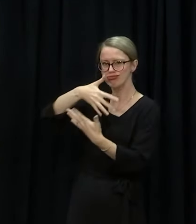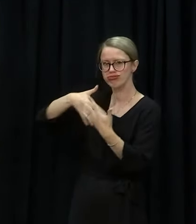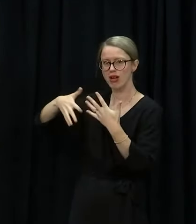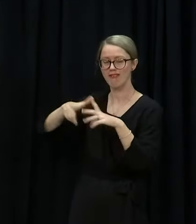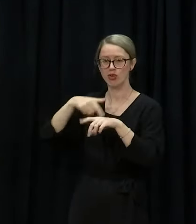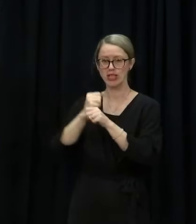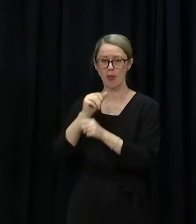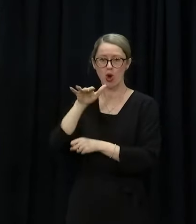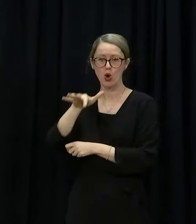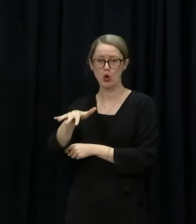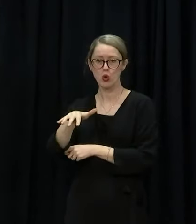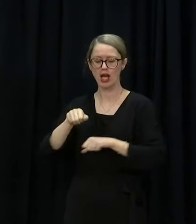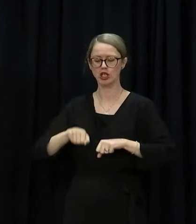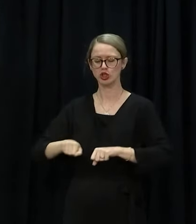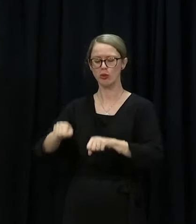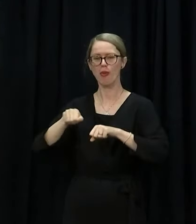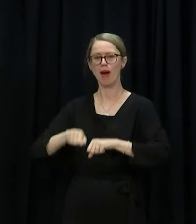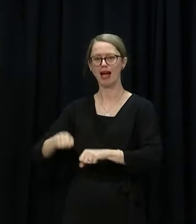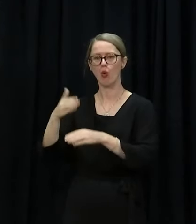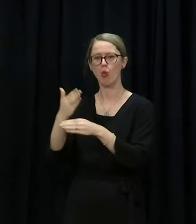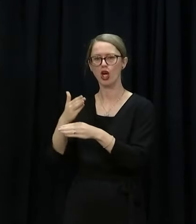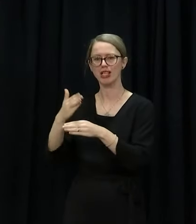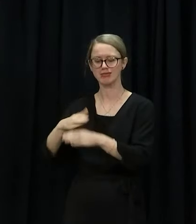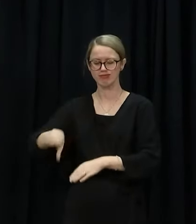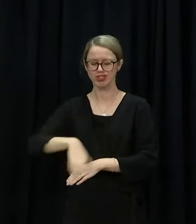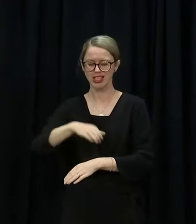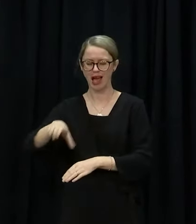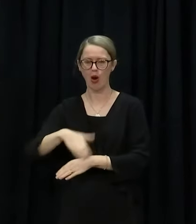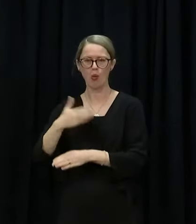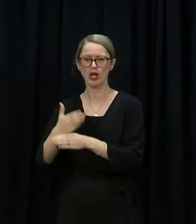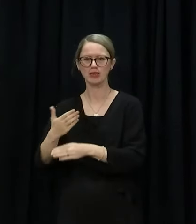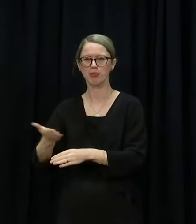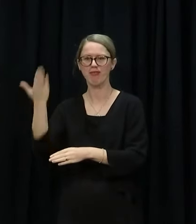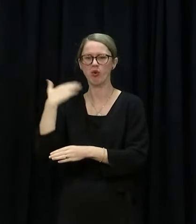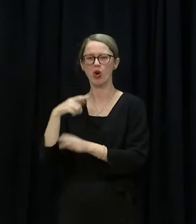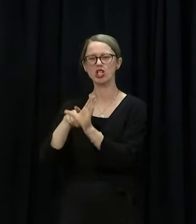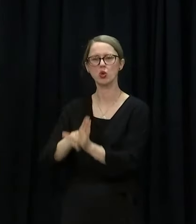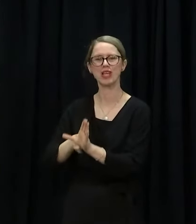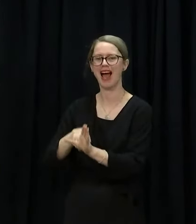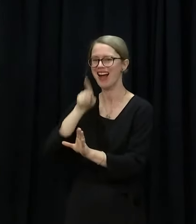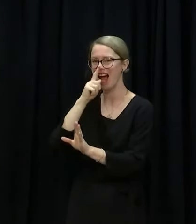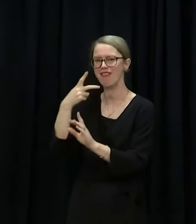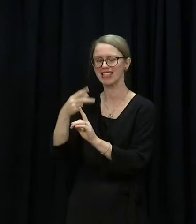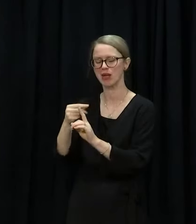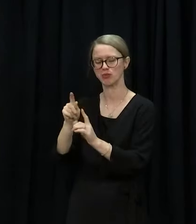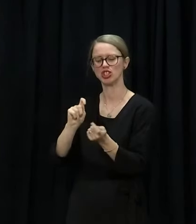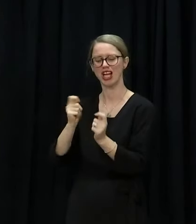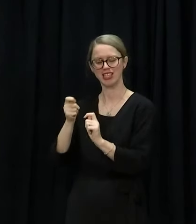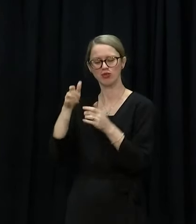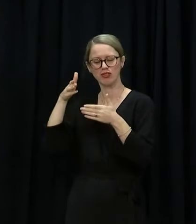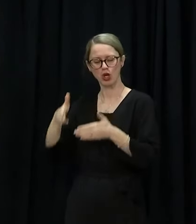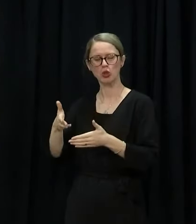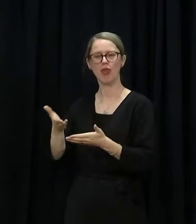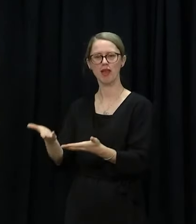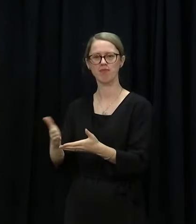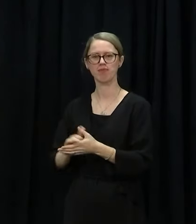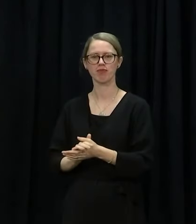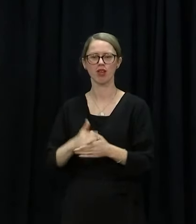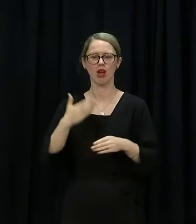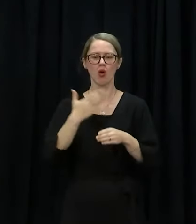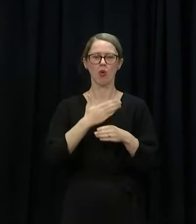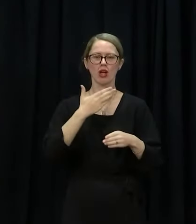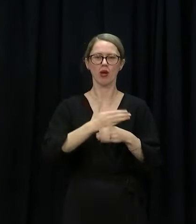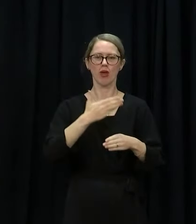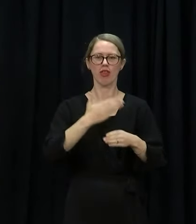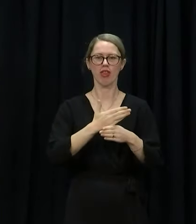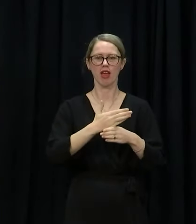For example, supermarket workers who may not have been eligible because of their age bans to date. We're working with employers of these